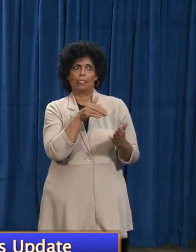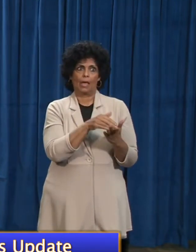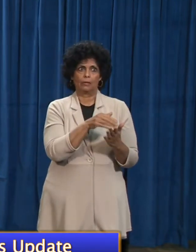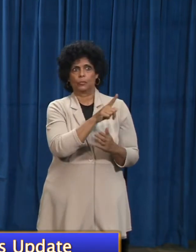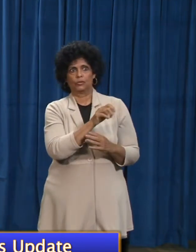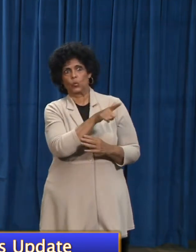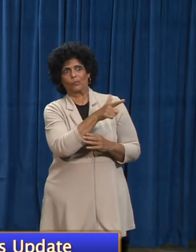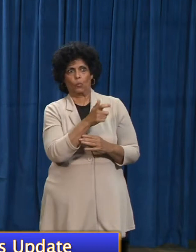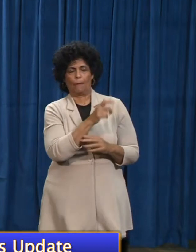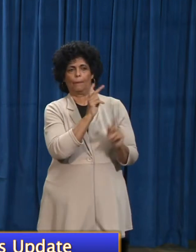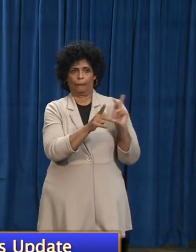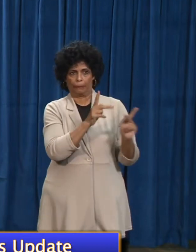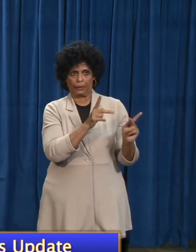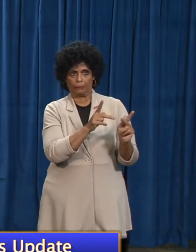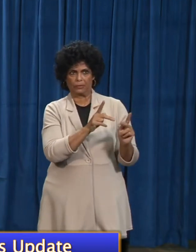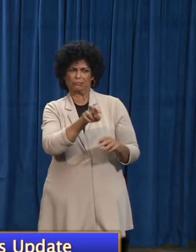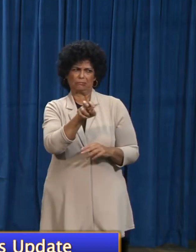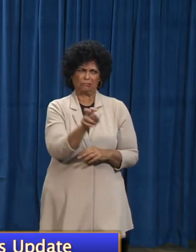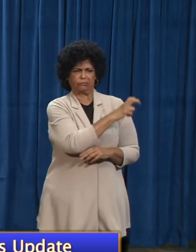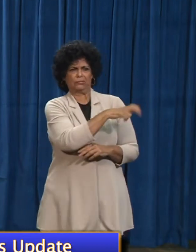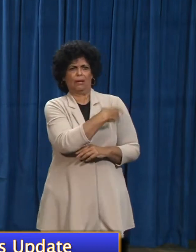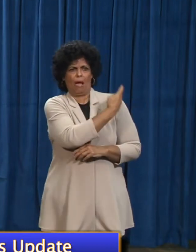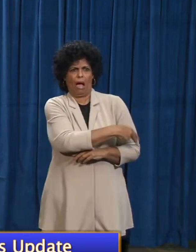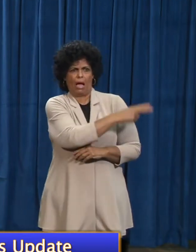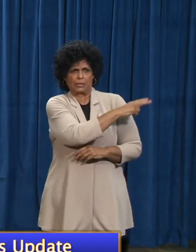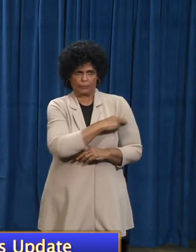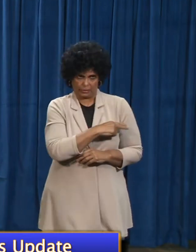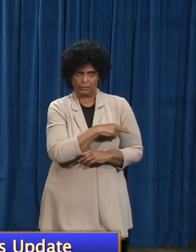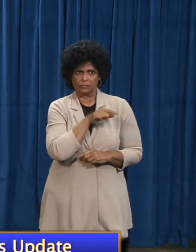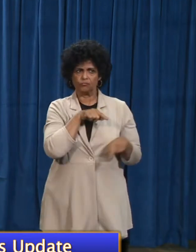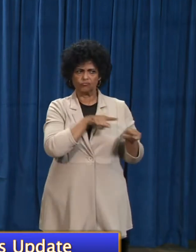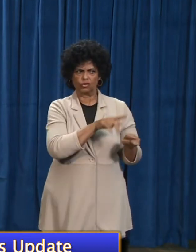17,121 Floridians who were hospitalized at that time.